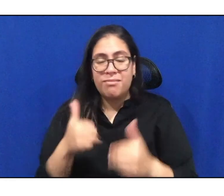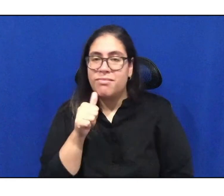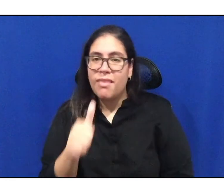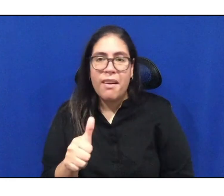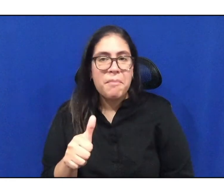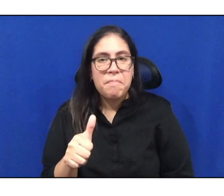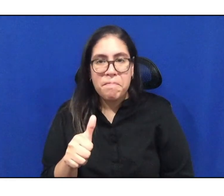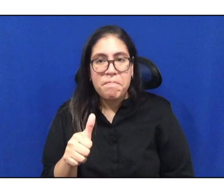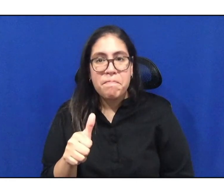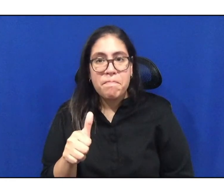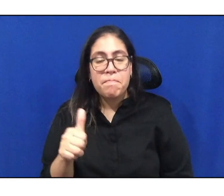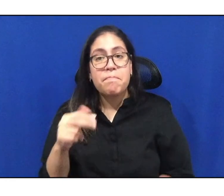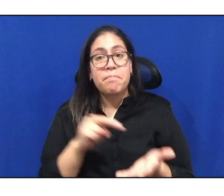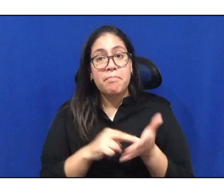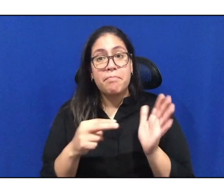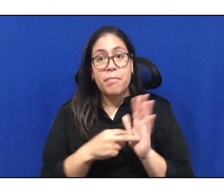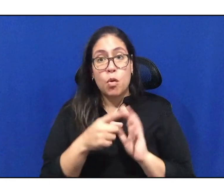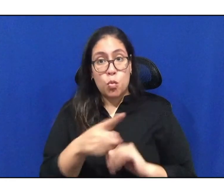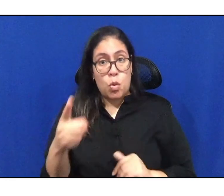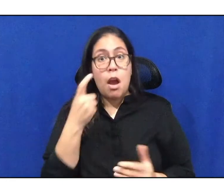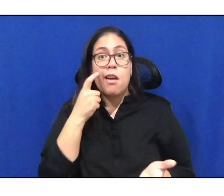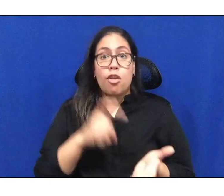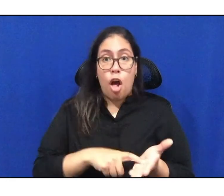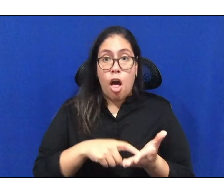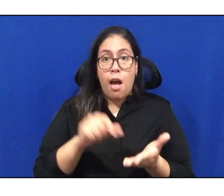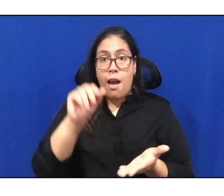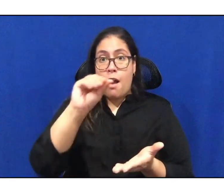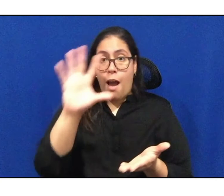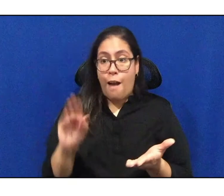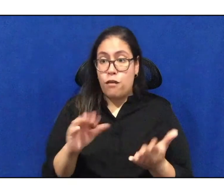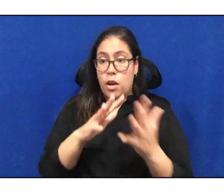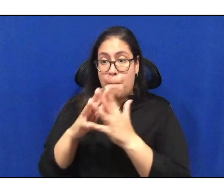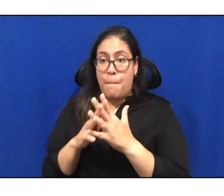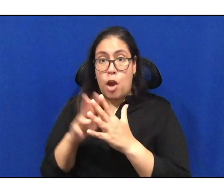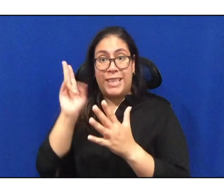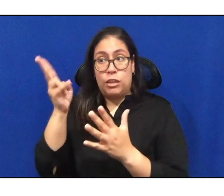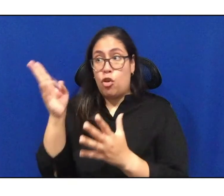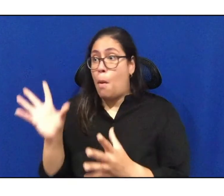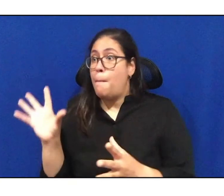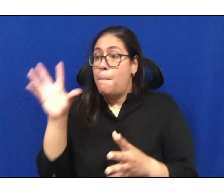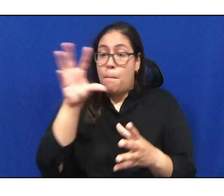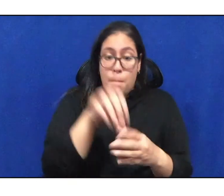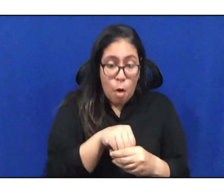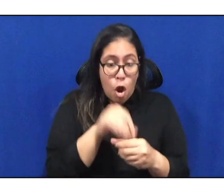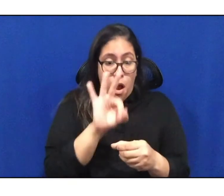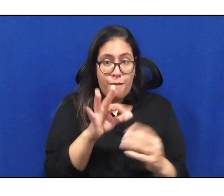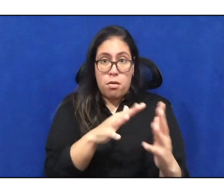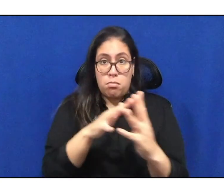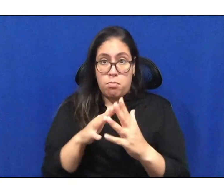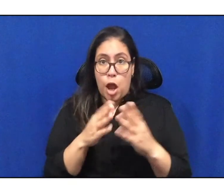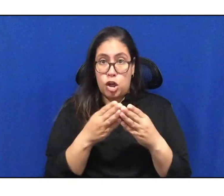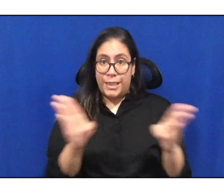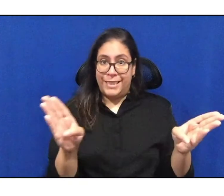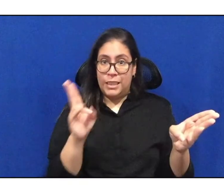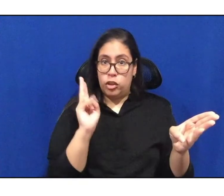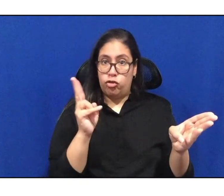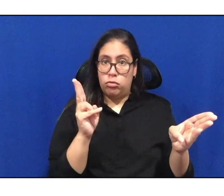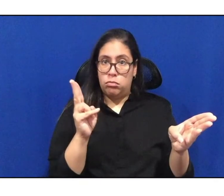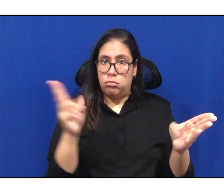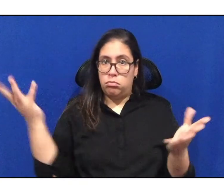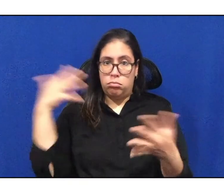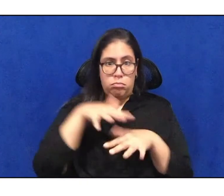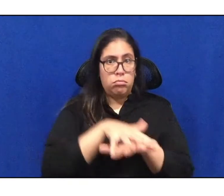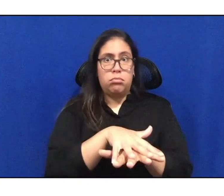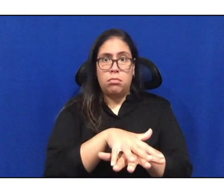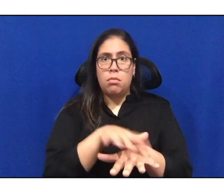to acknowledge African American history as a part of American history, then you have to bear witness to the lies, to